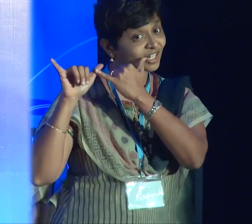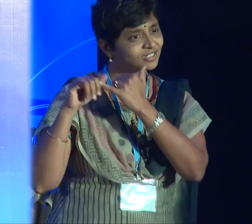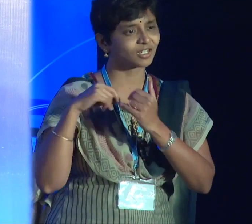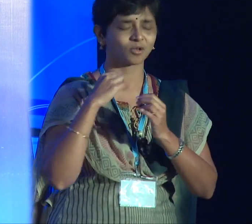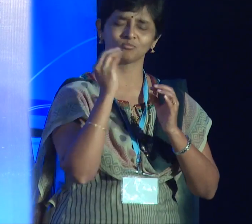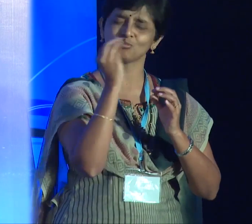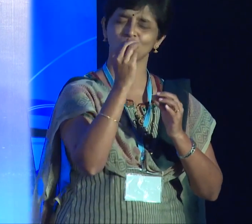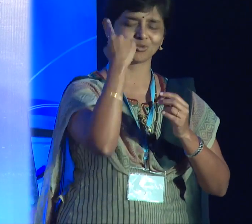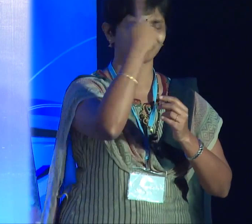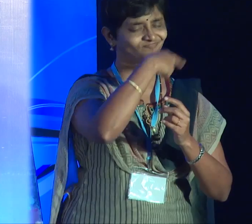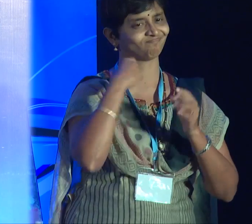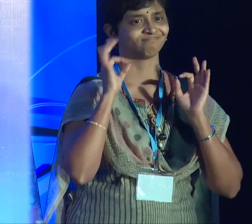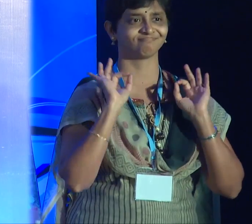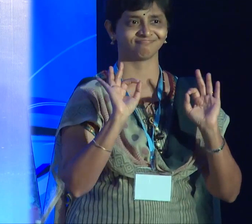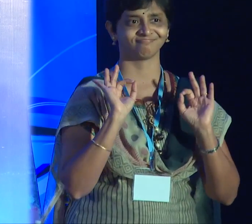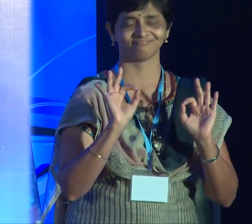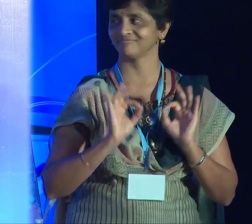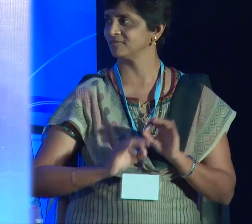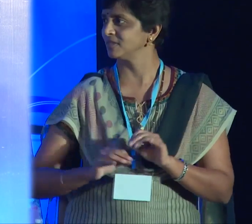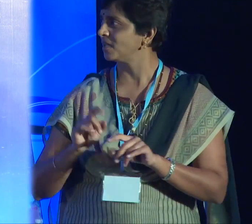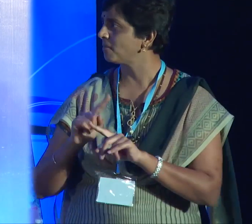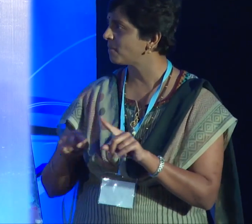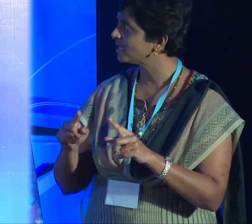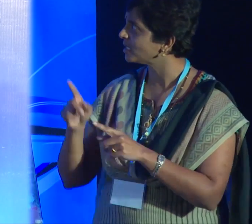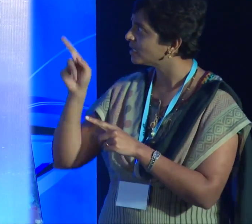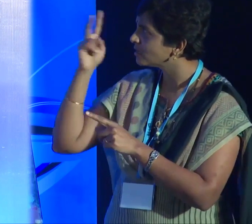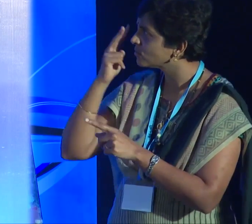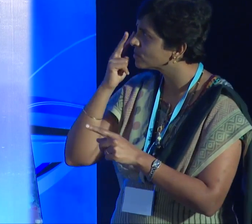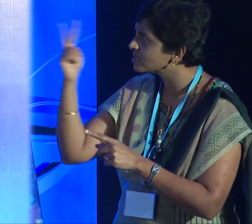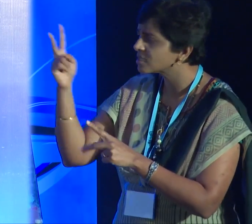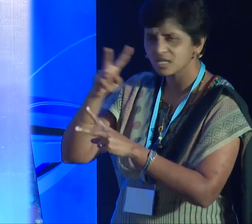earth. But look at the statue carefully.